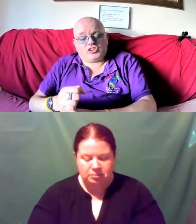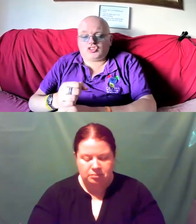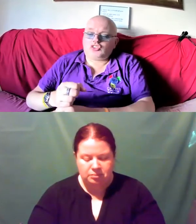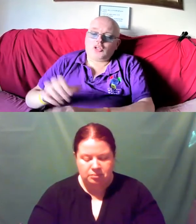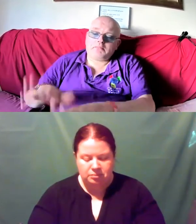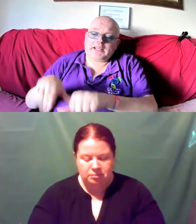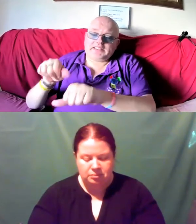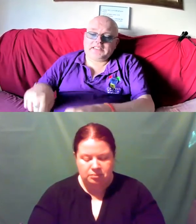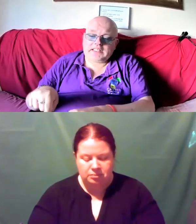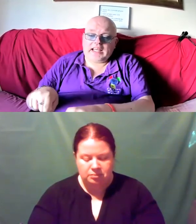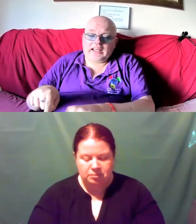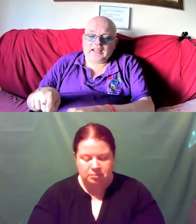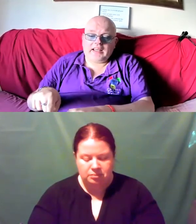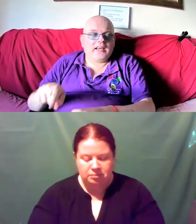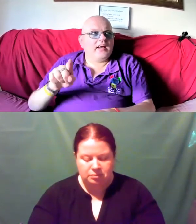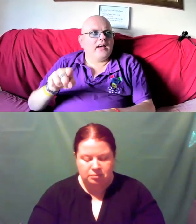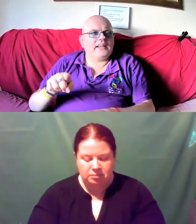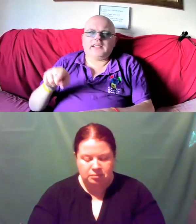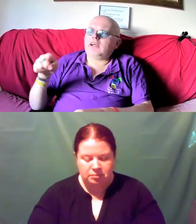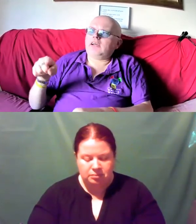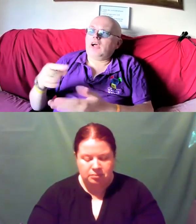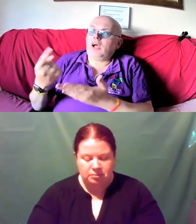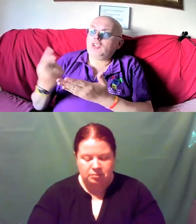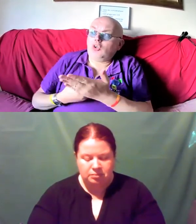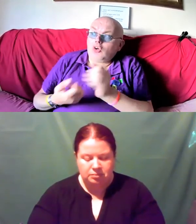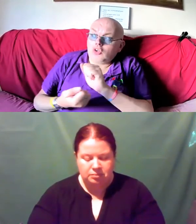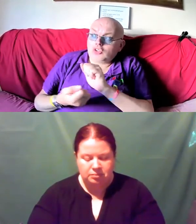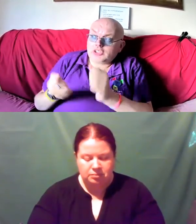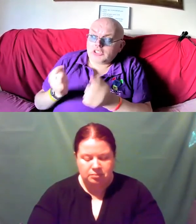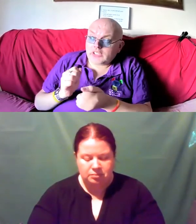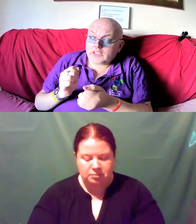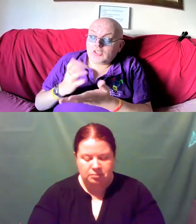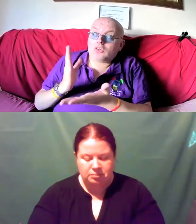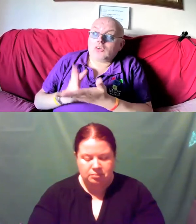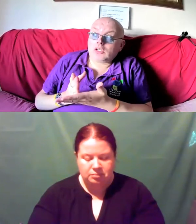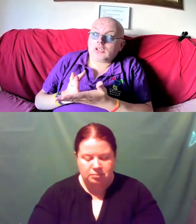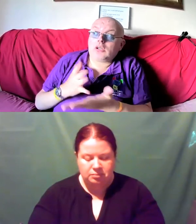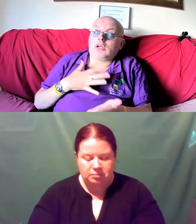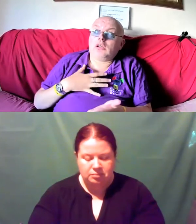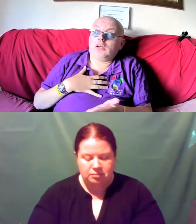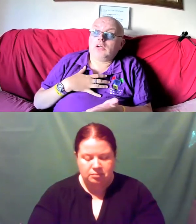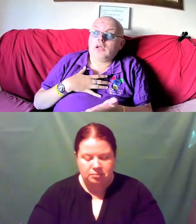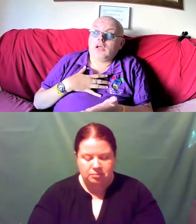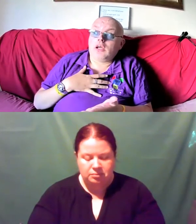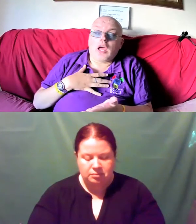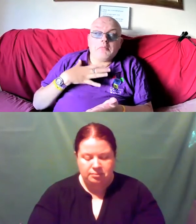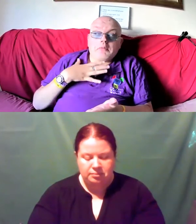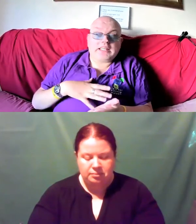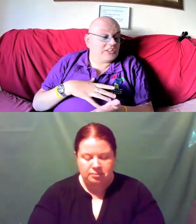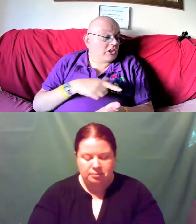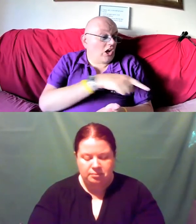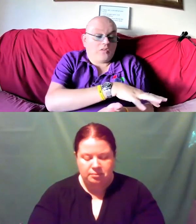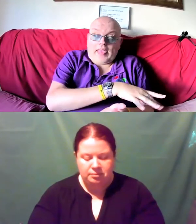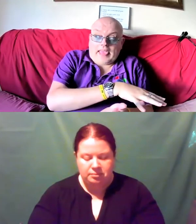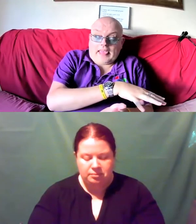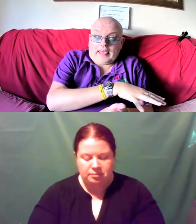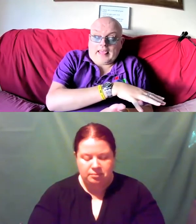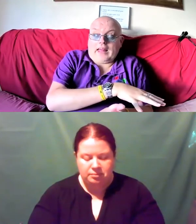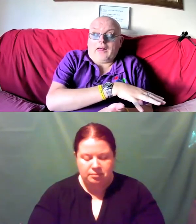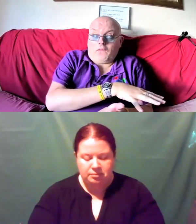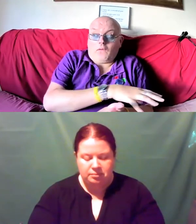And then we got wind that the law might have been about to change, and that we might not need to go to the register office. We could